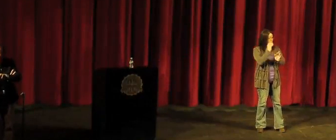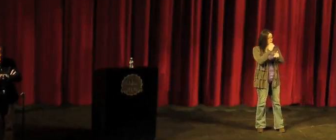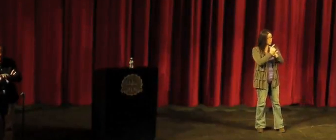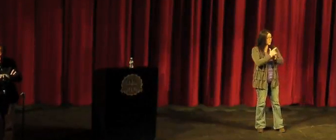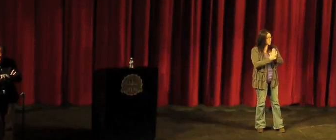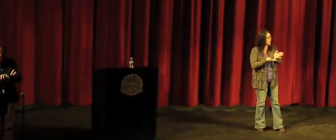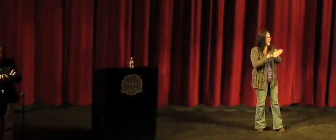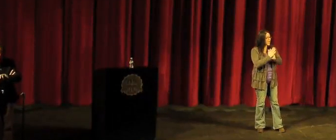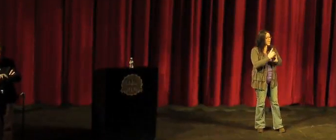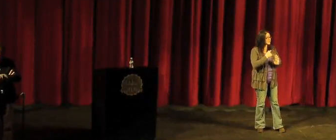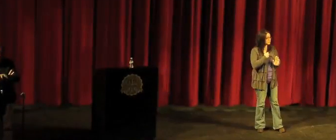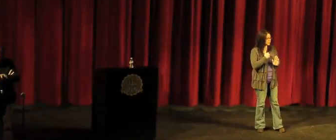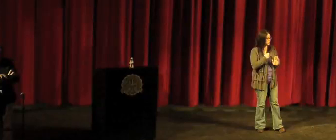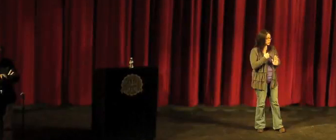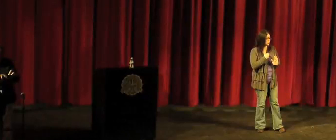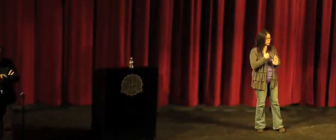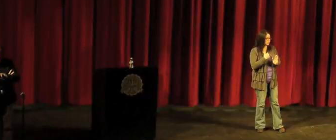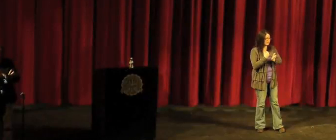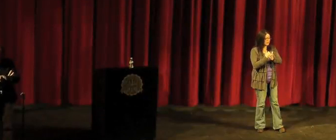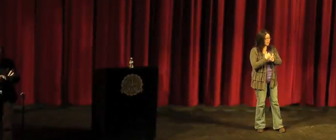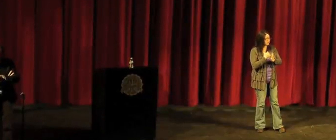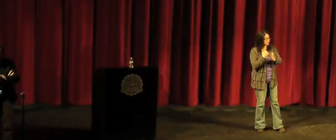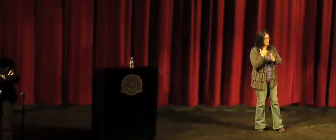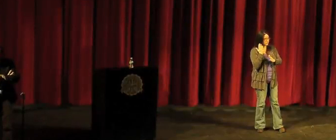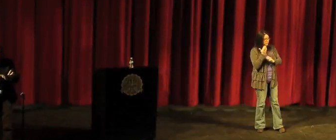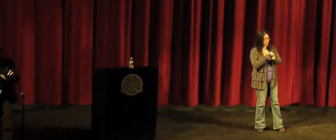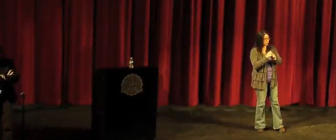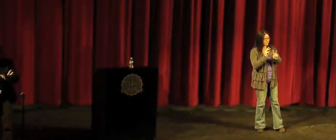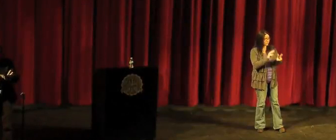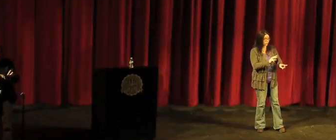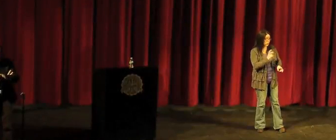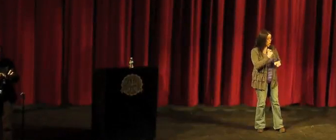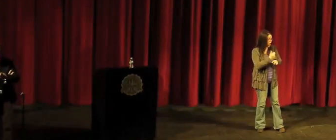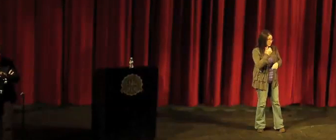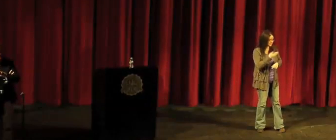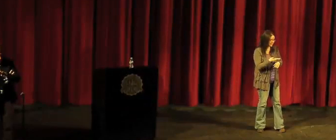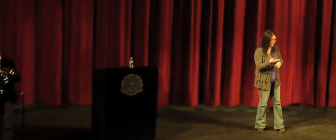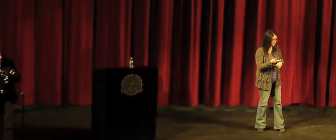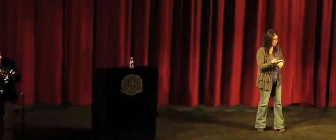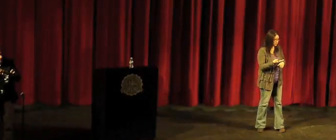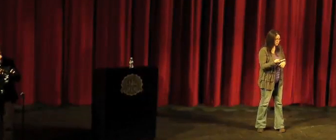asked me to co-officiate the funeral. It was the hardest thing I ever did in my life.